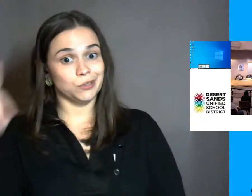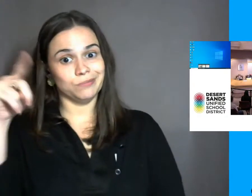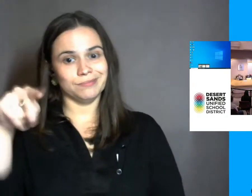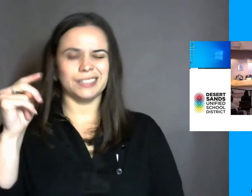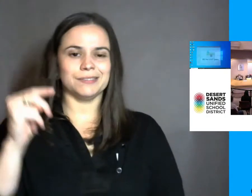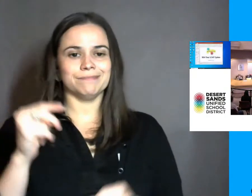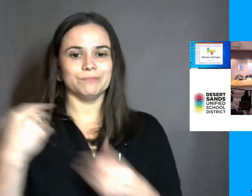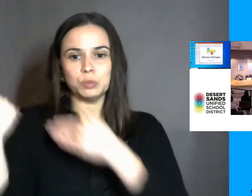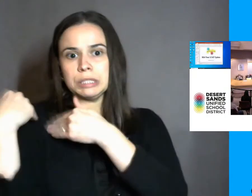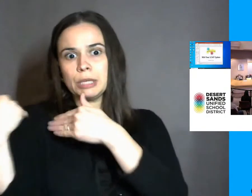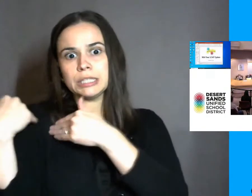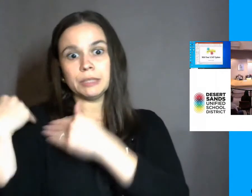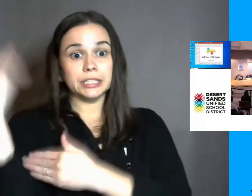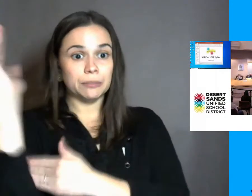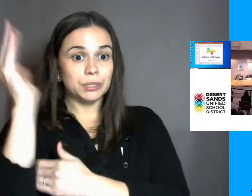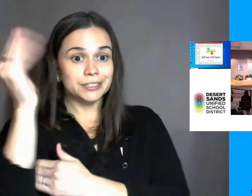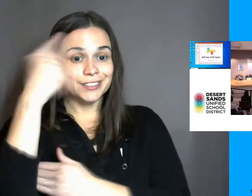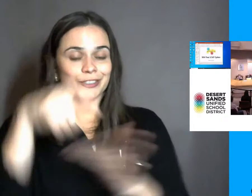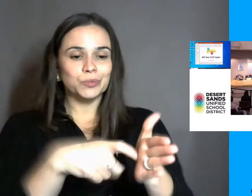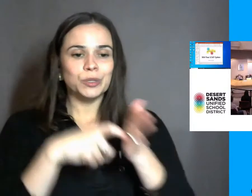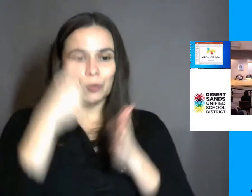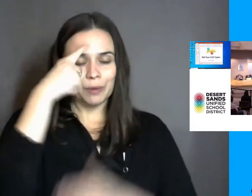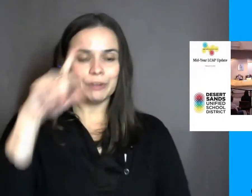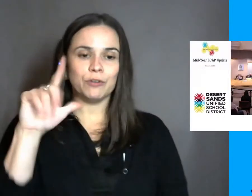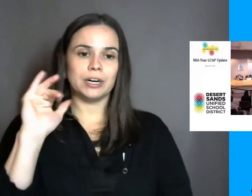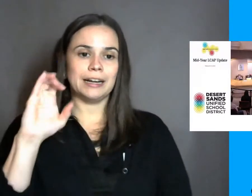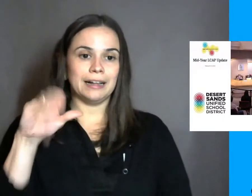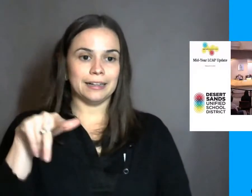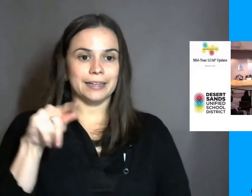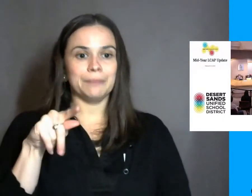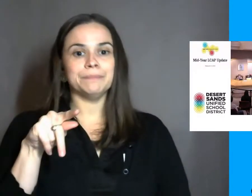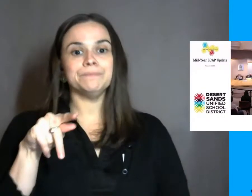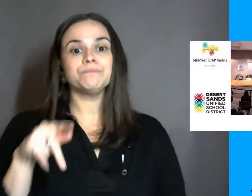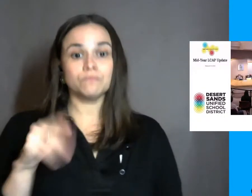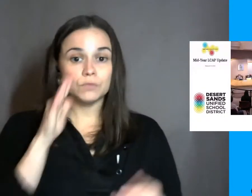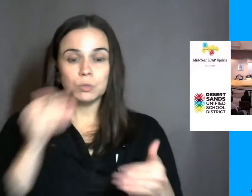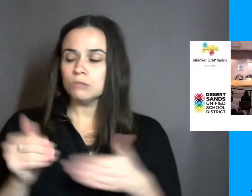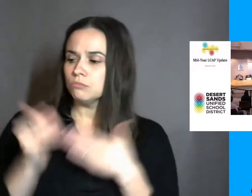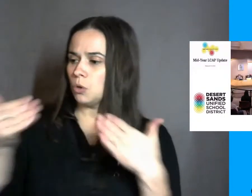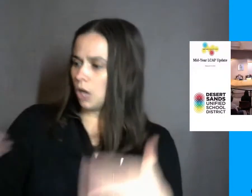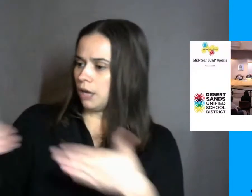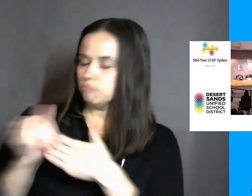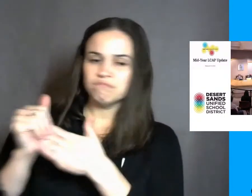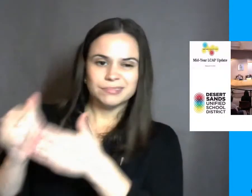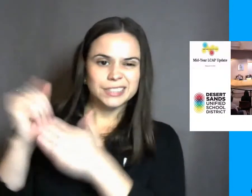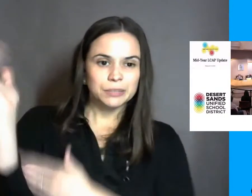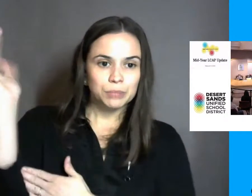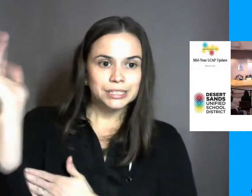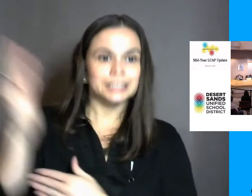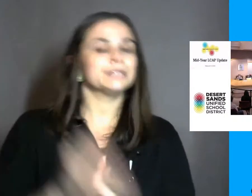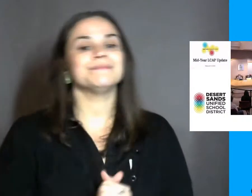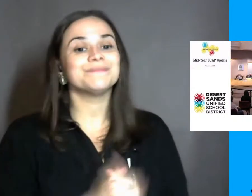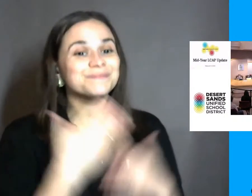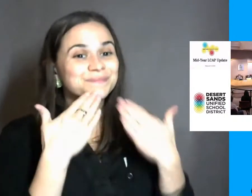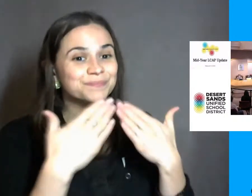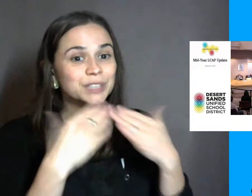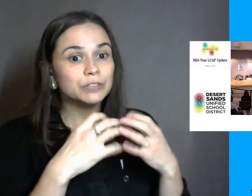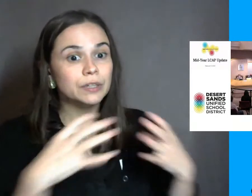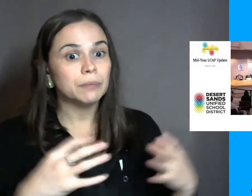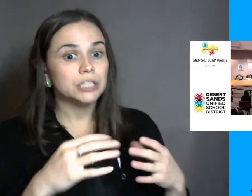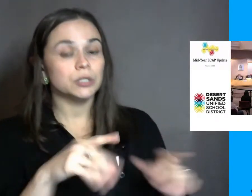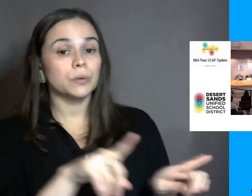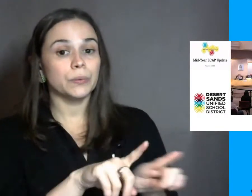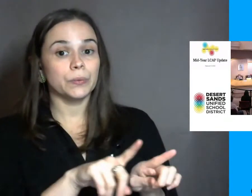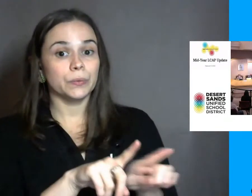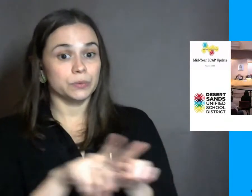No requirement for the LCAP. I'll defer to Dr. Kelly Mae Vollmer to lead the presentation. Thank you very much. And I actually am going to